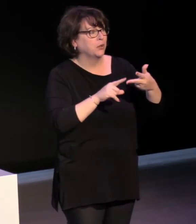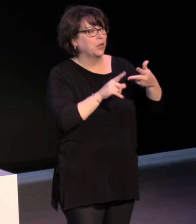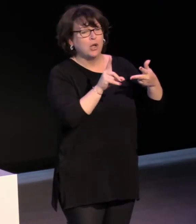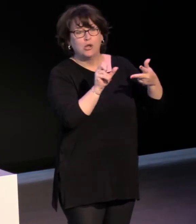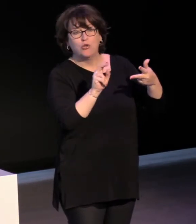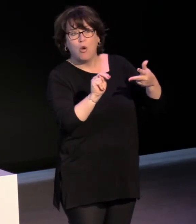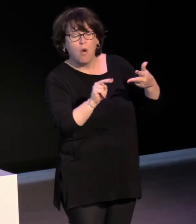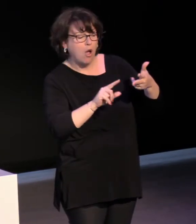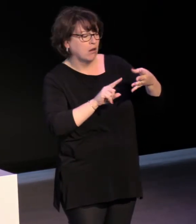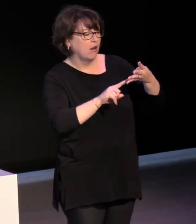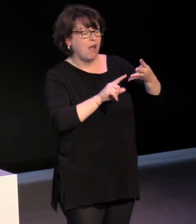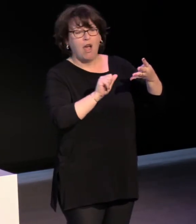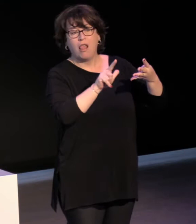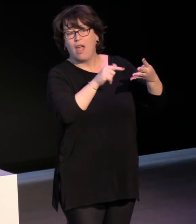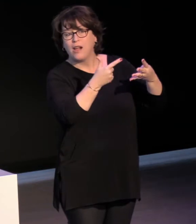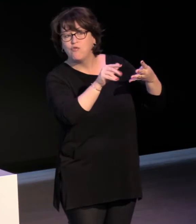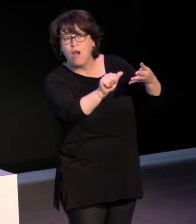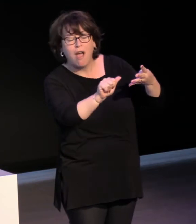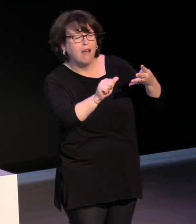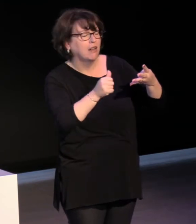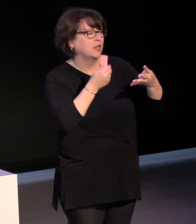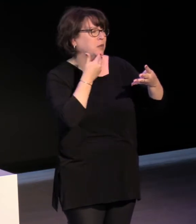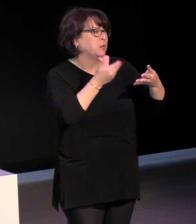McDowell, Allegra Fletcher.